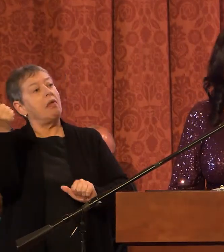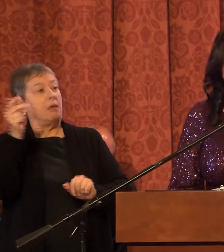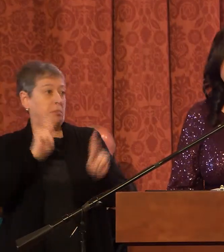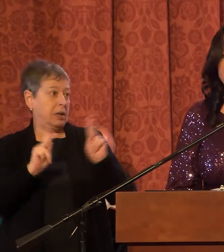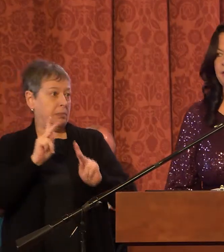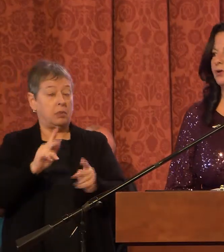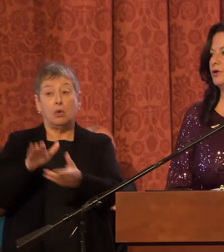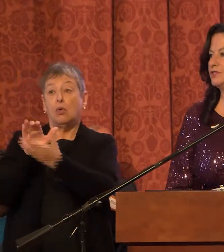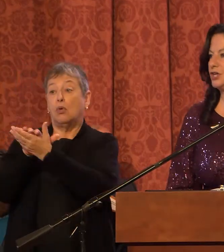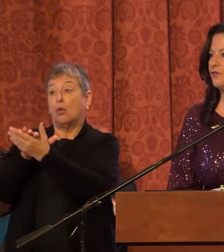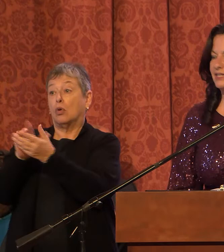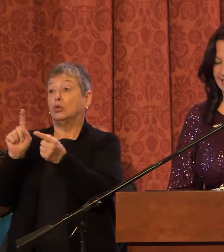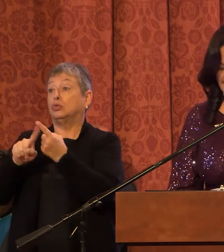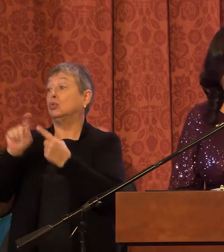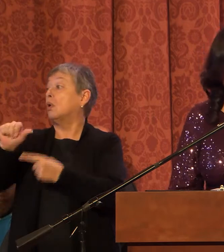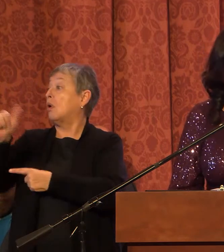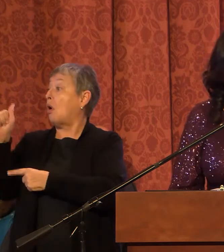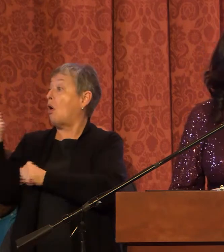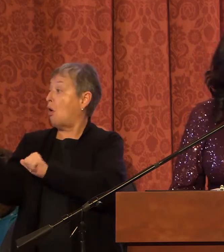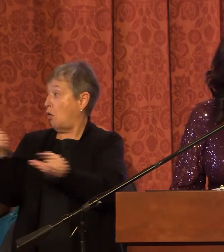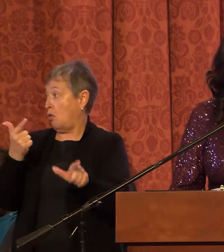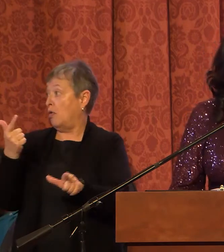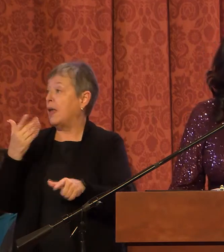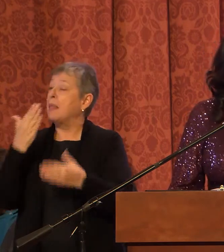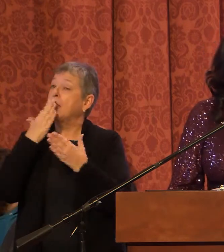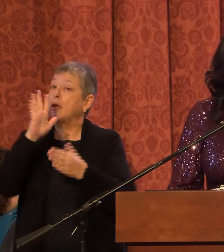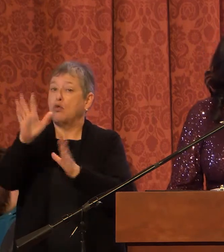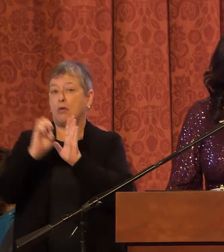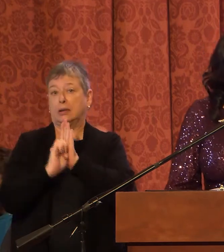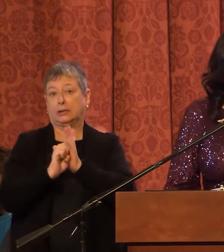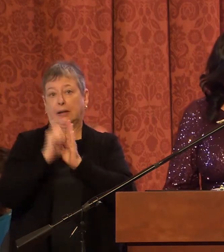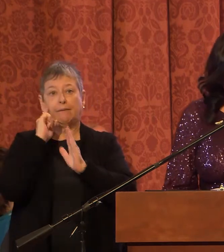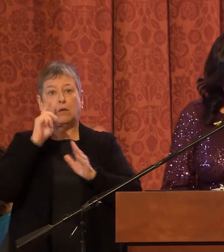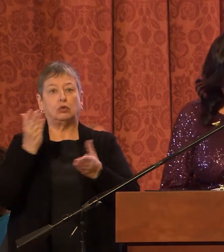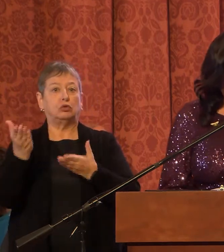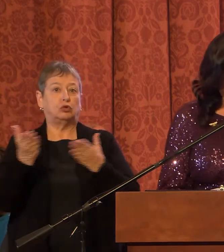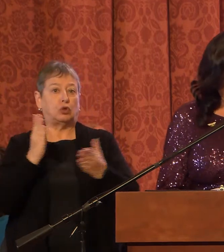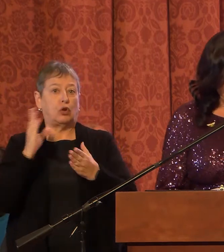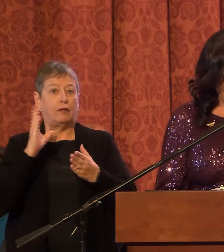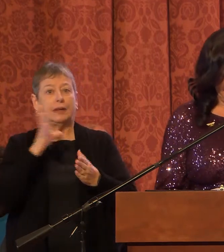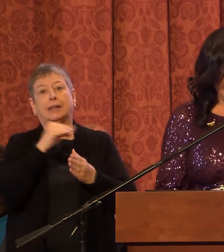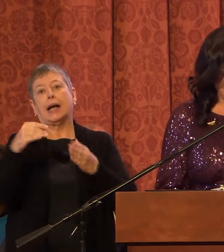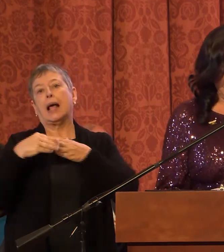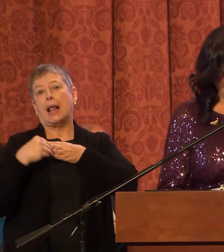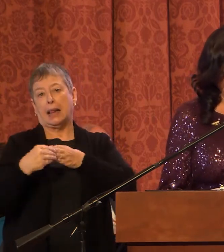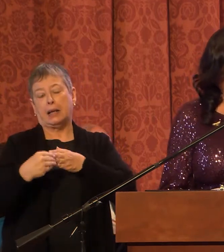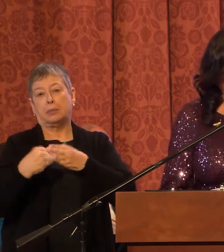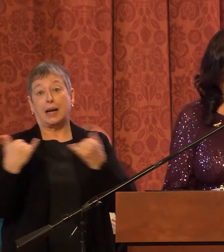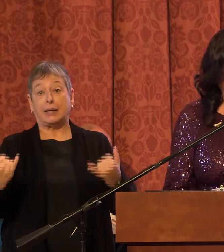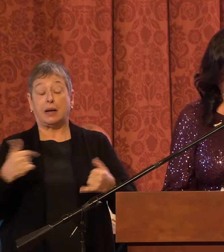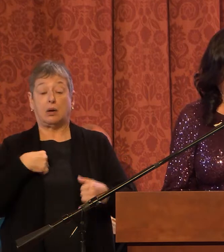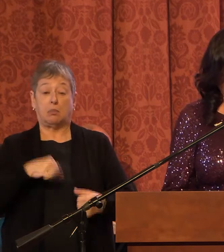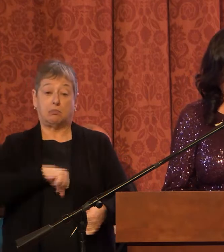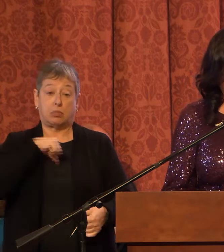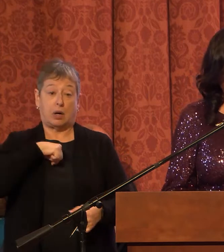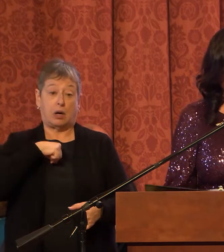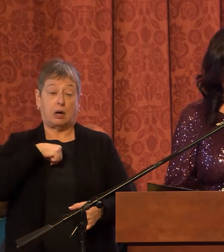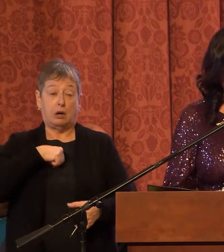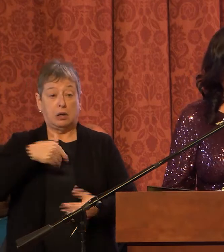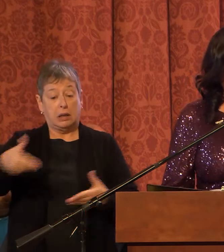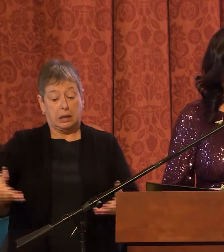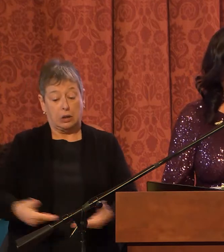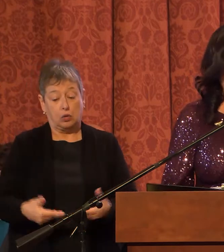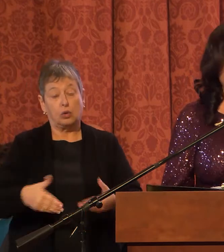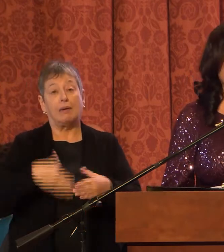thank you for your example of service and leadership. Now it is my privilege to introduce our next